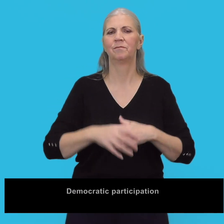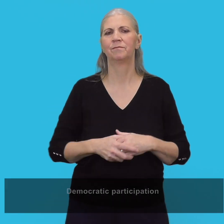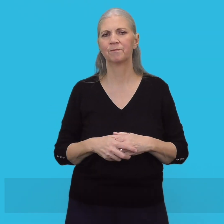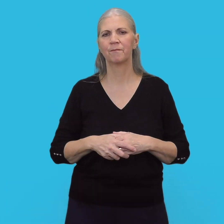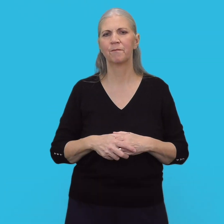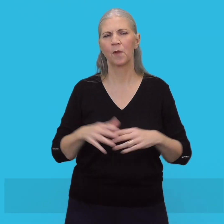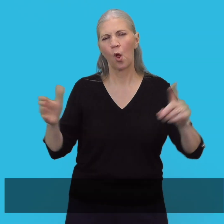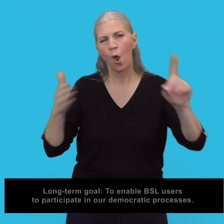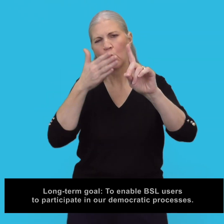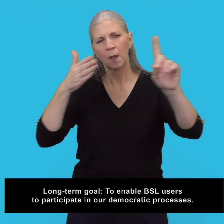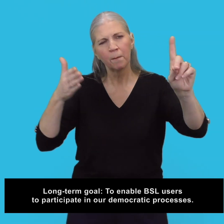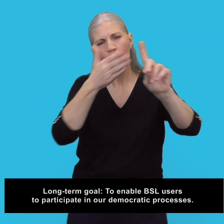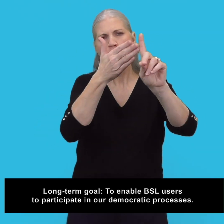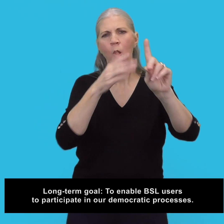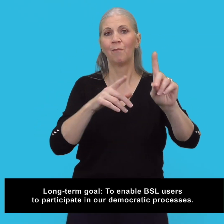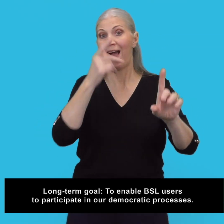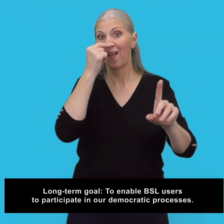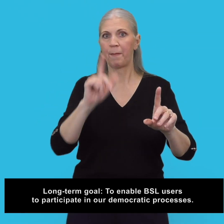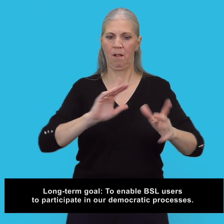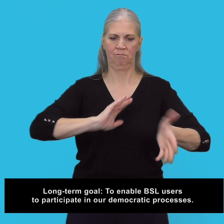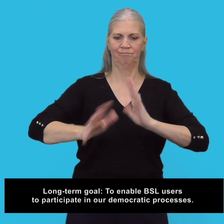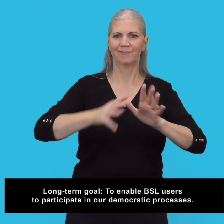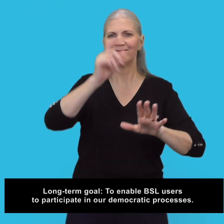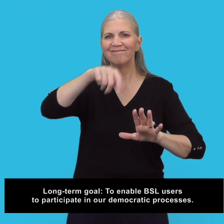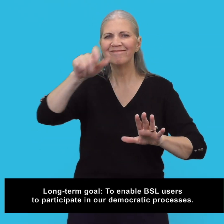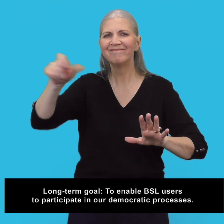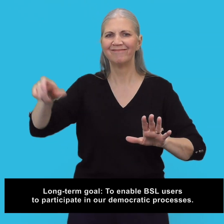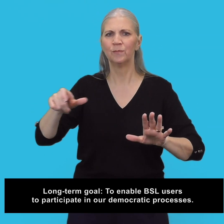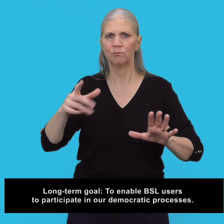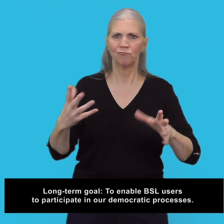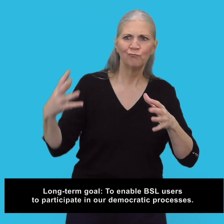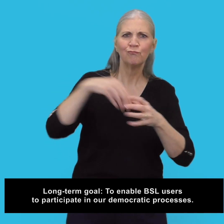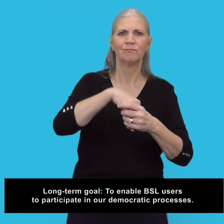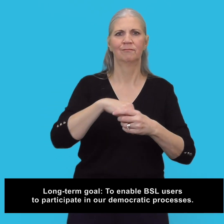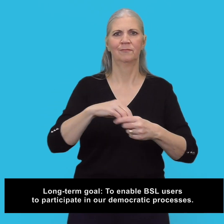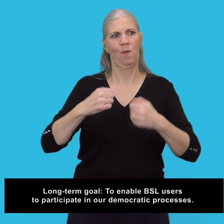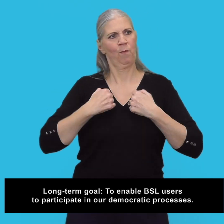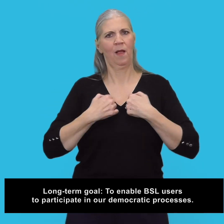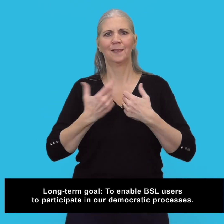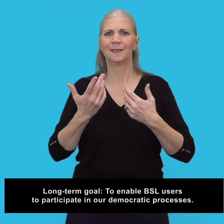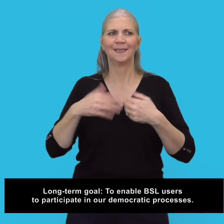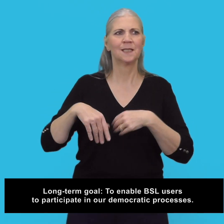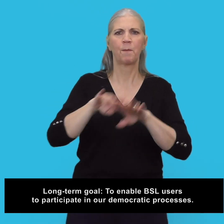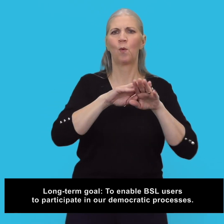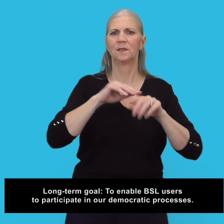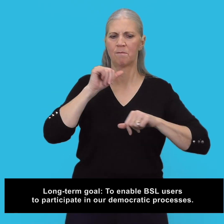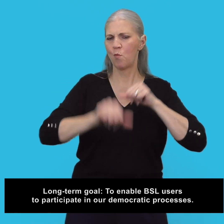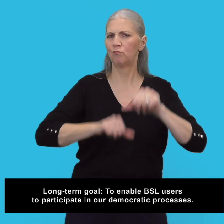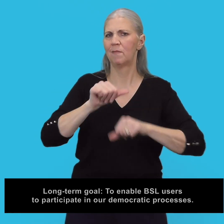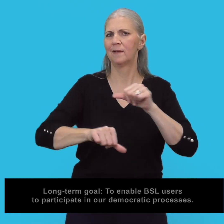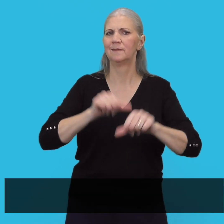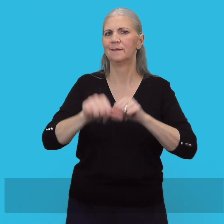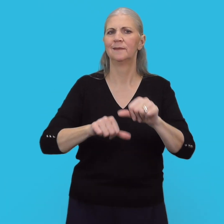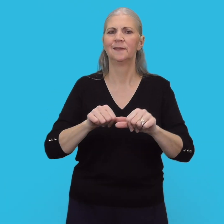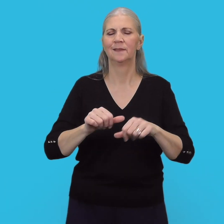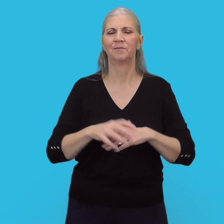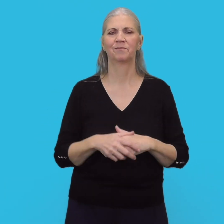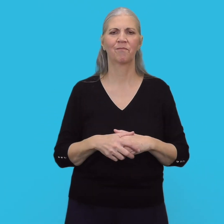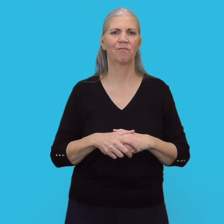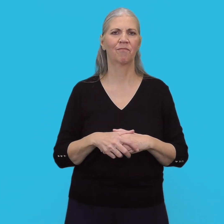Democratic participation. Long-term goal. To enable BSL users to participate in our democratic